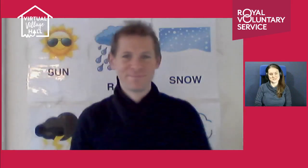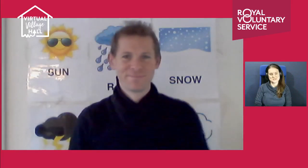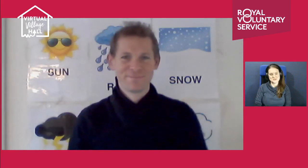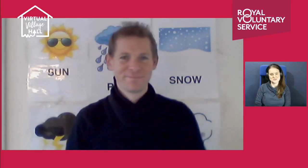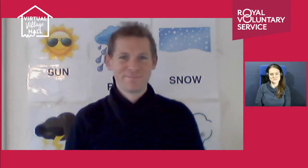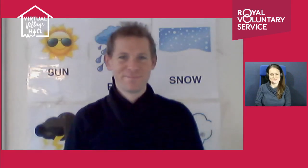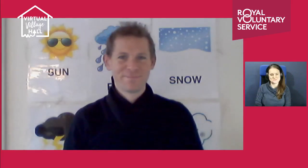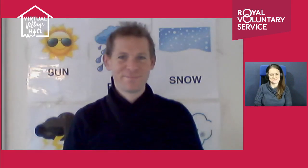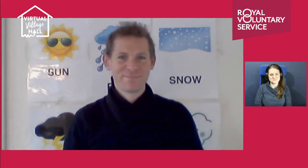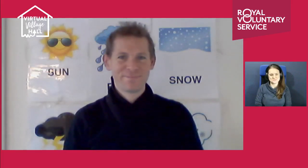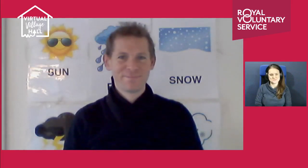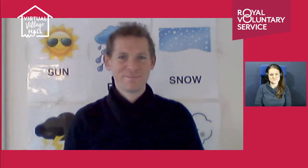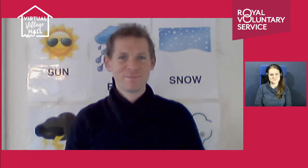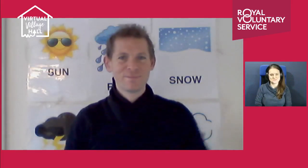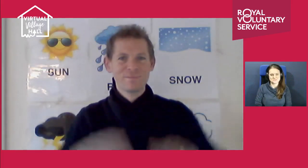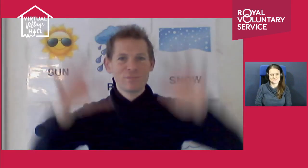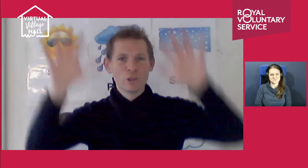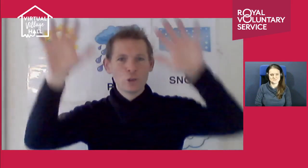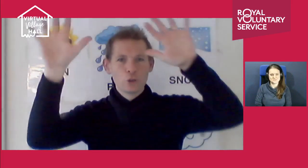Snow.